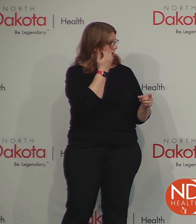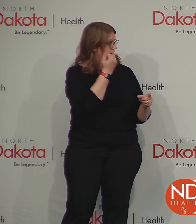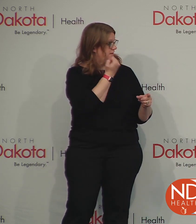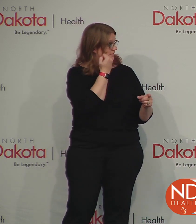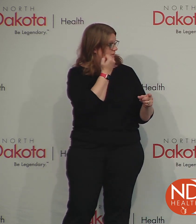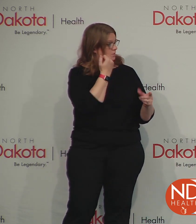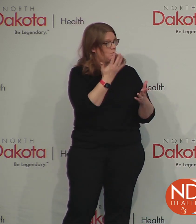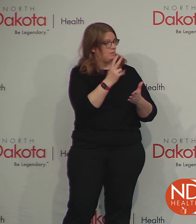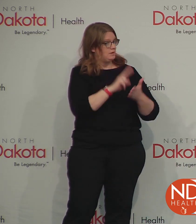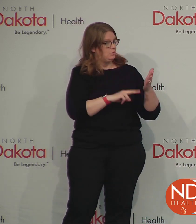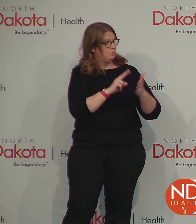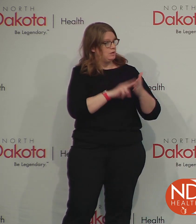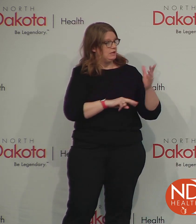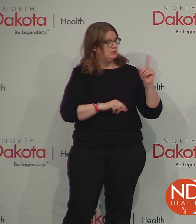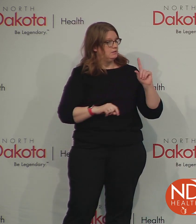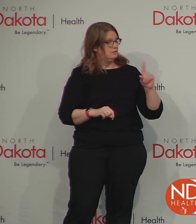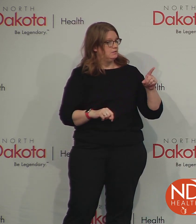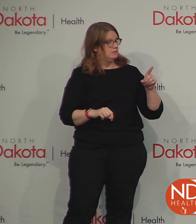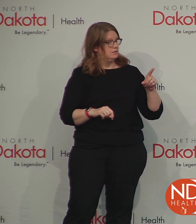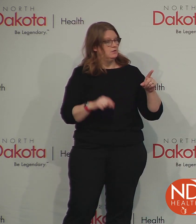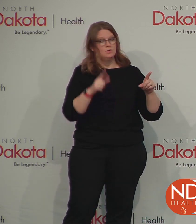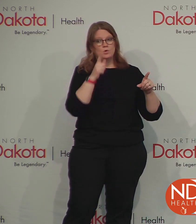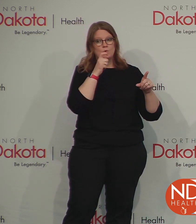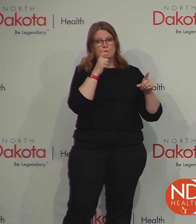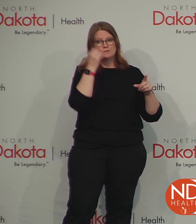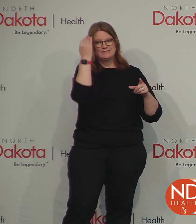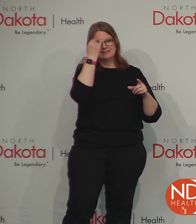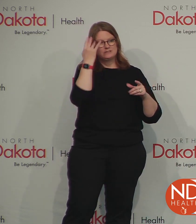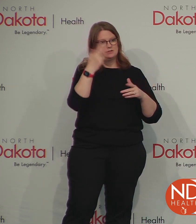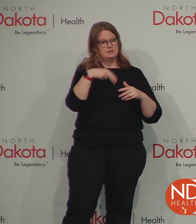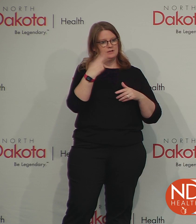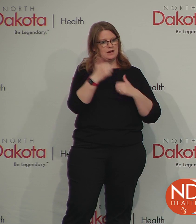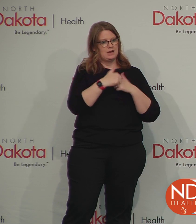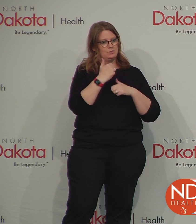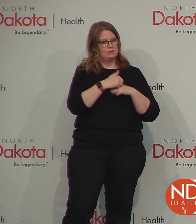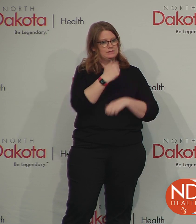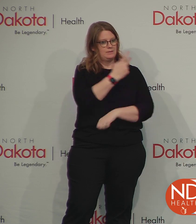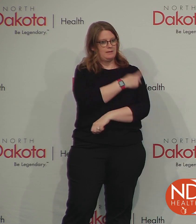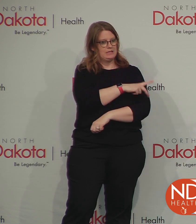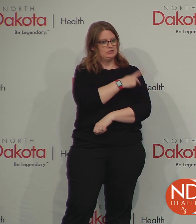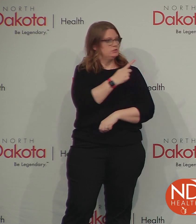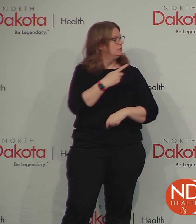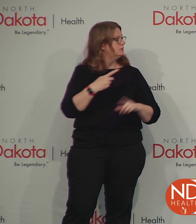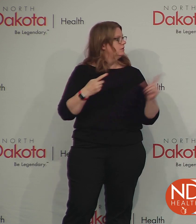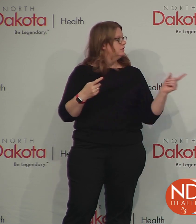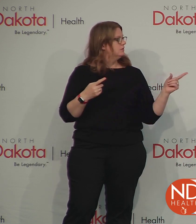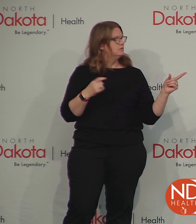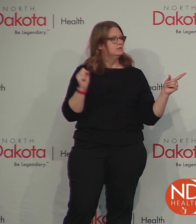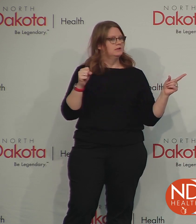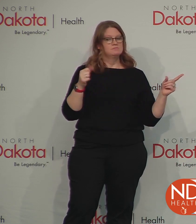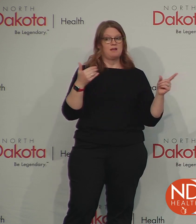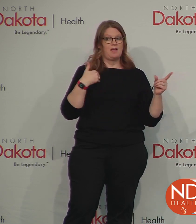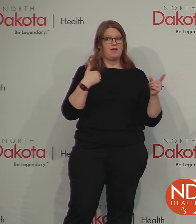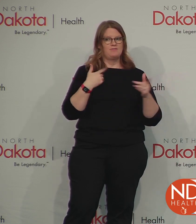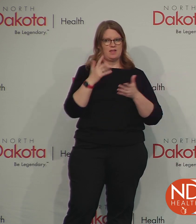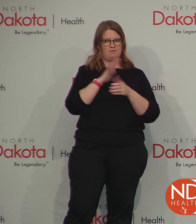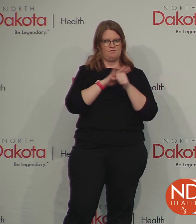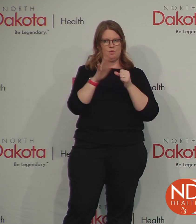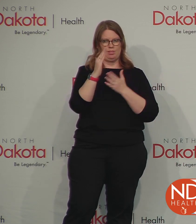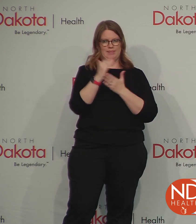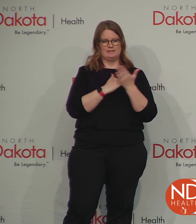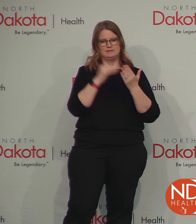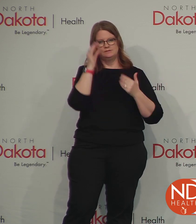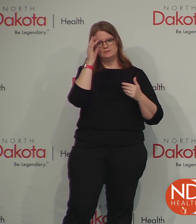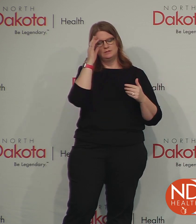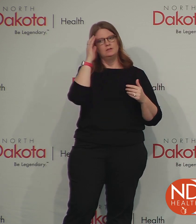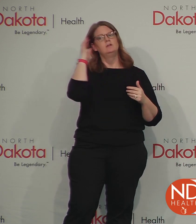read the who's considered a high-risk patient while I'm here, because I do have that whole list.